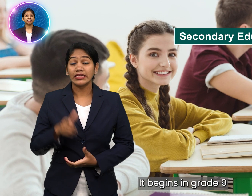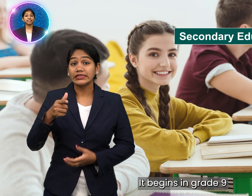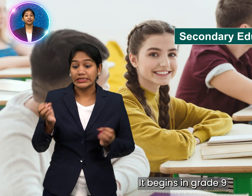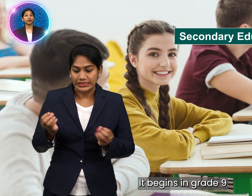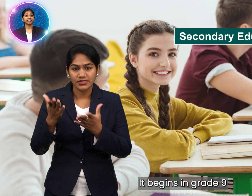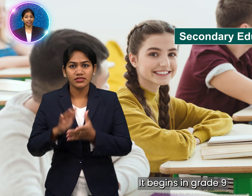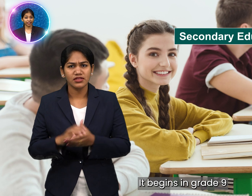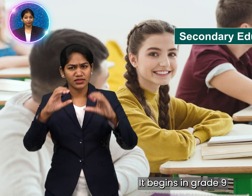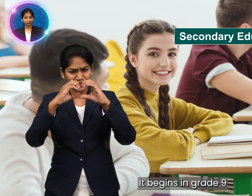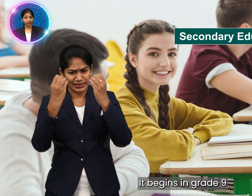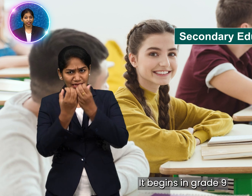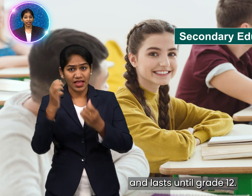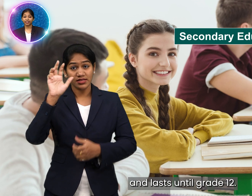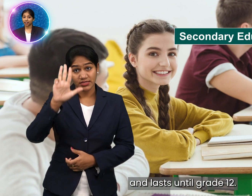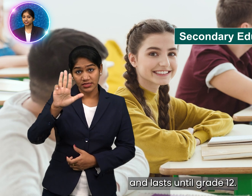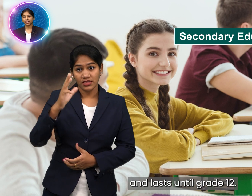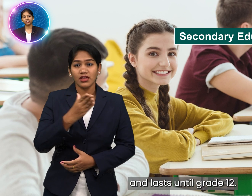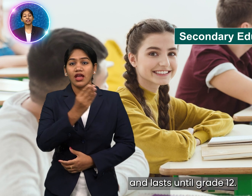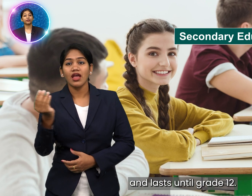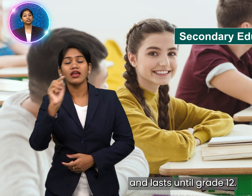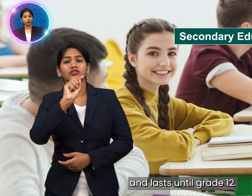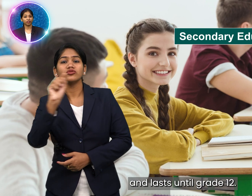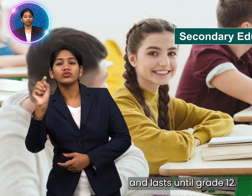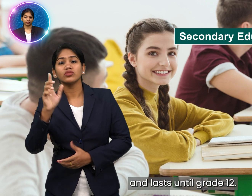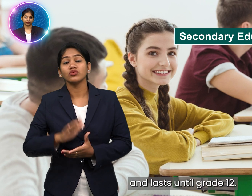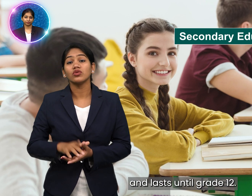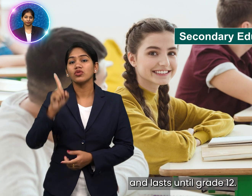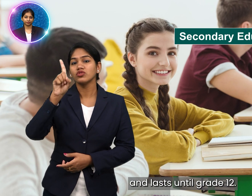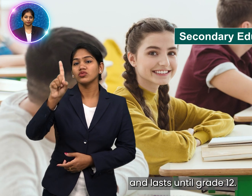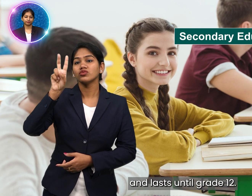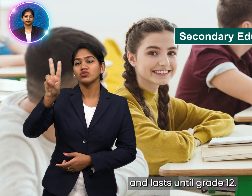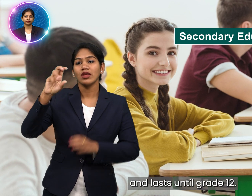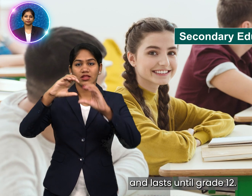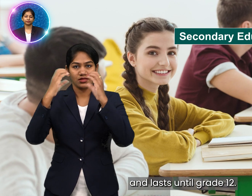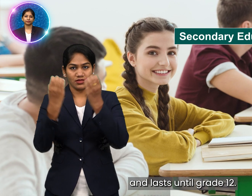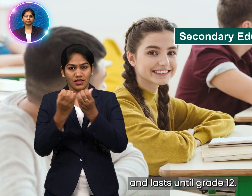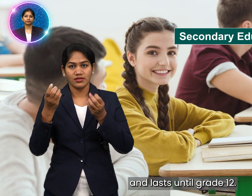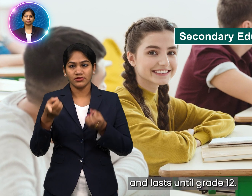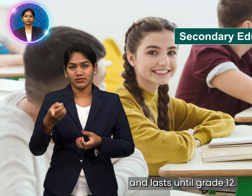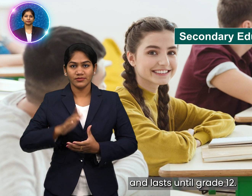It begins in grade 9 and lasts until grade 12.